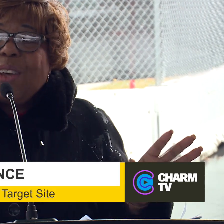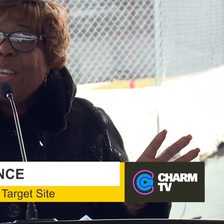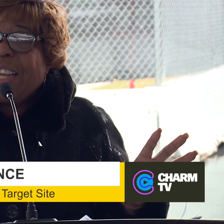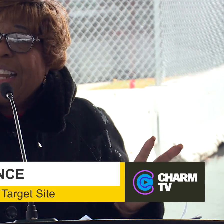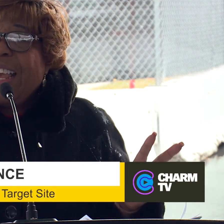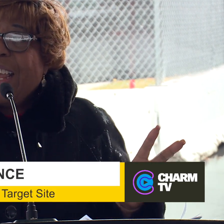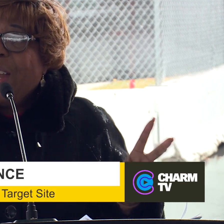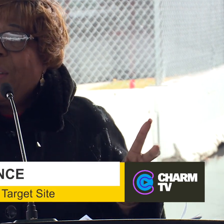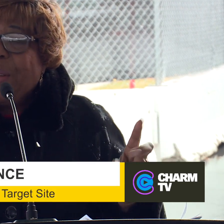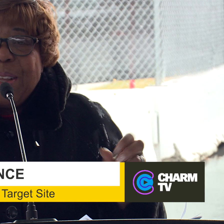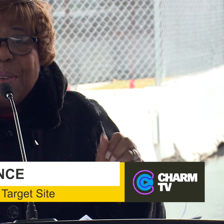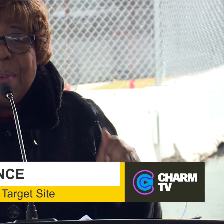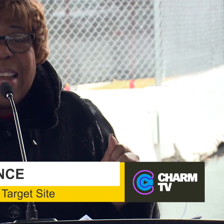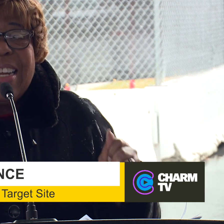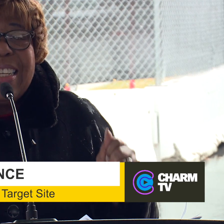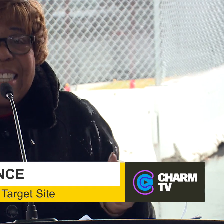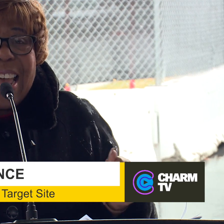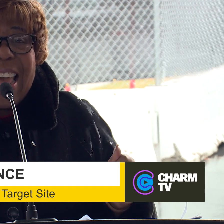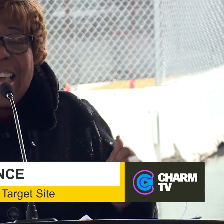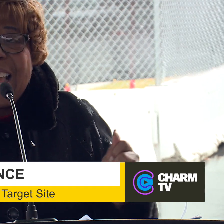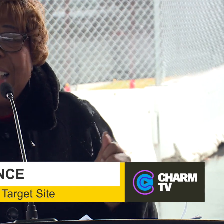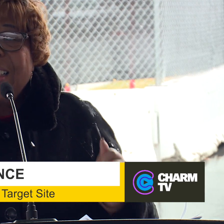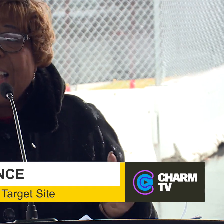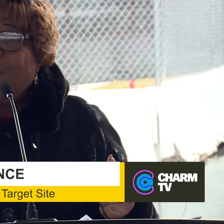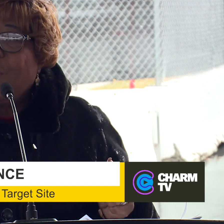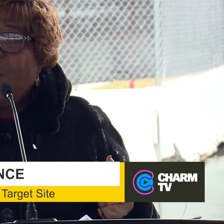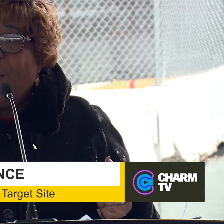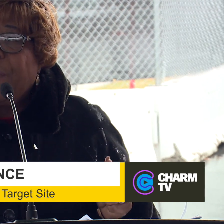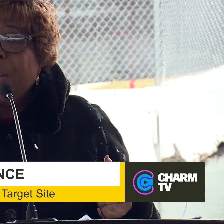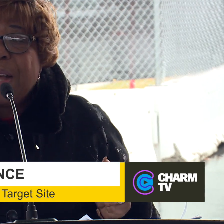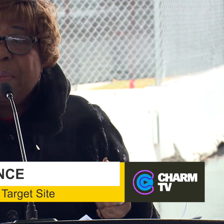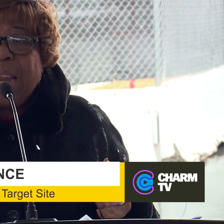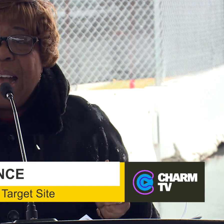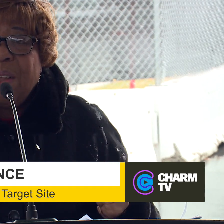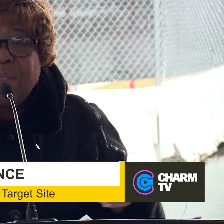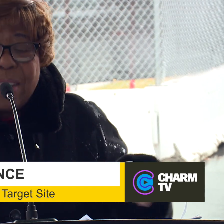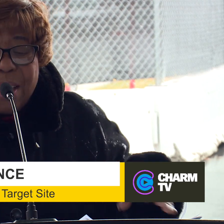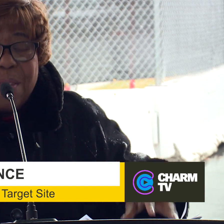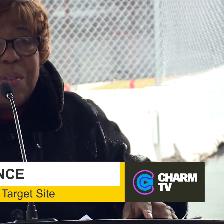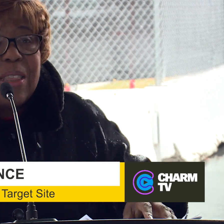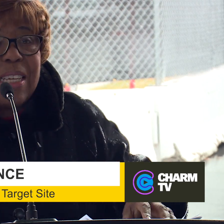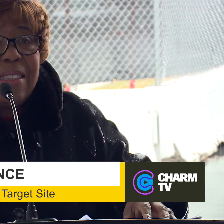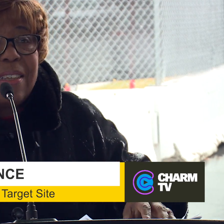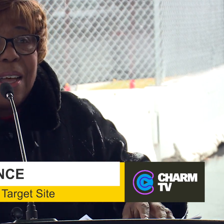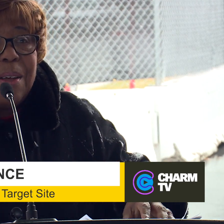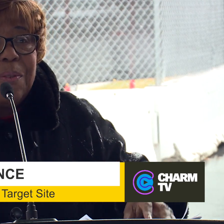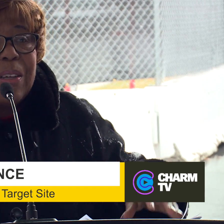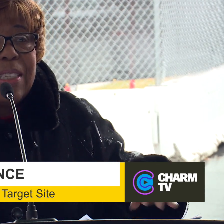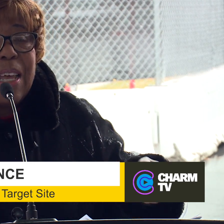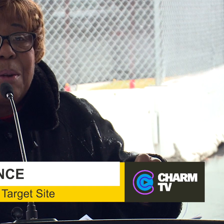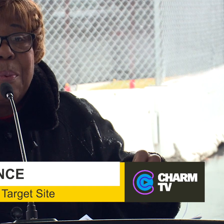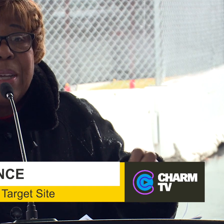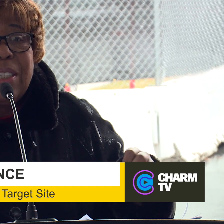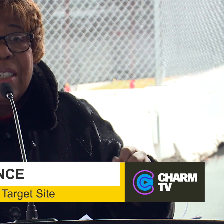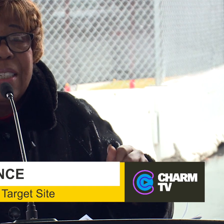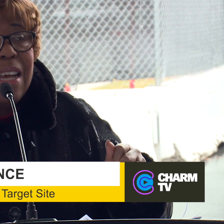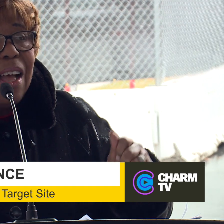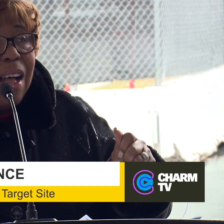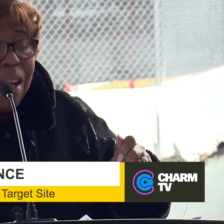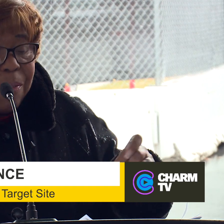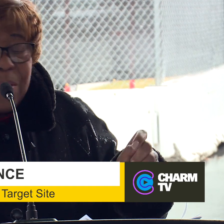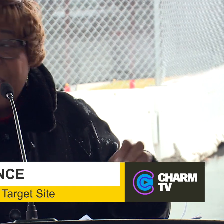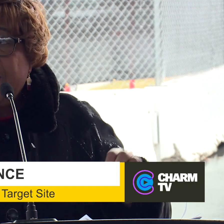not cloudy, clear, rainy day, and thank you all for coming out for this, for the